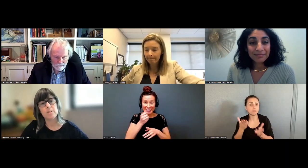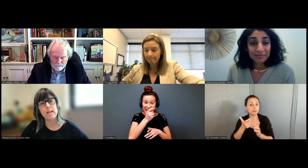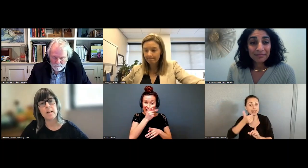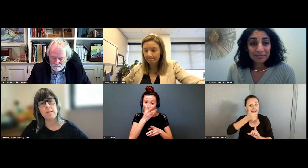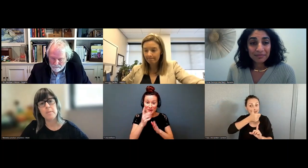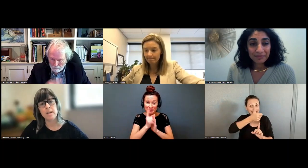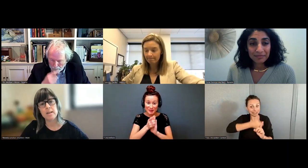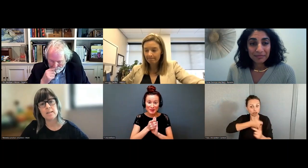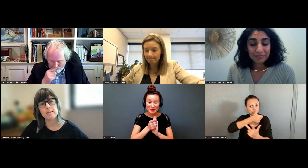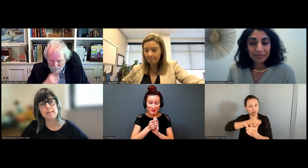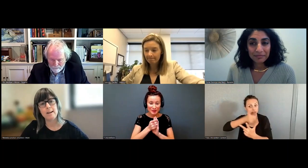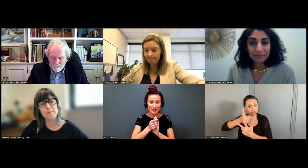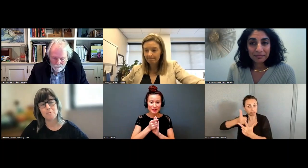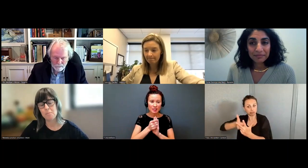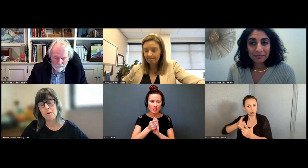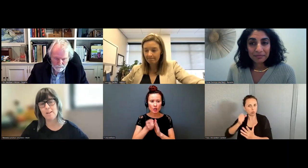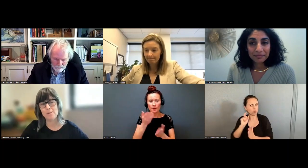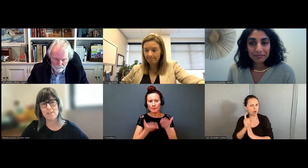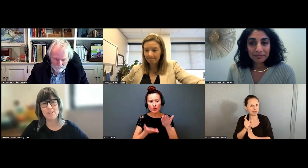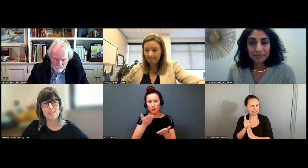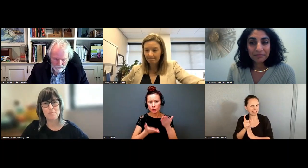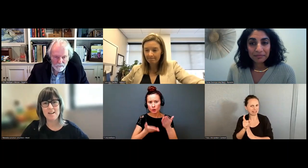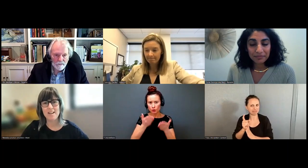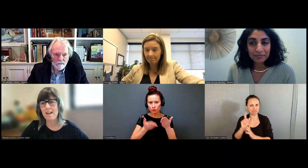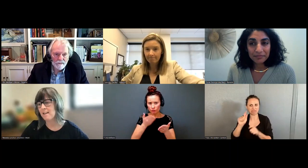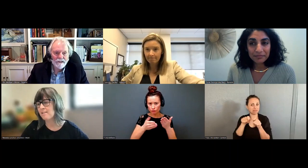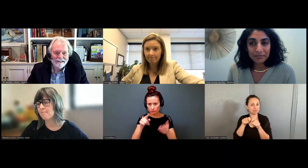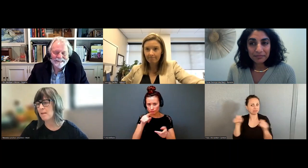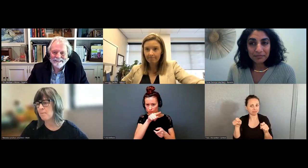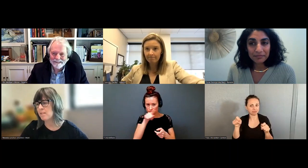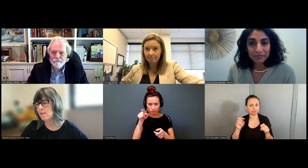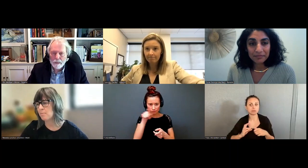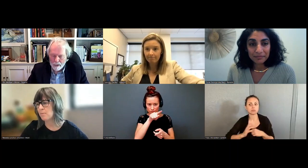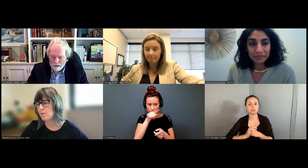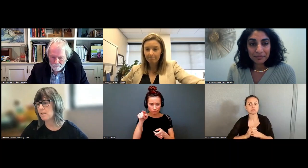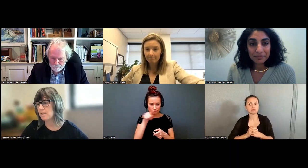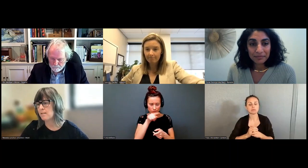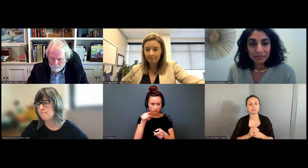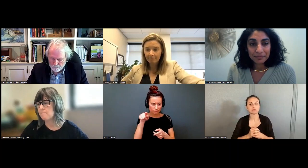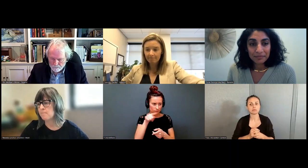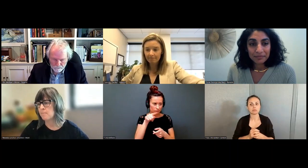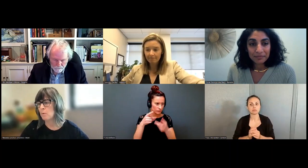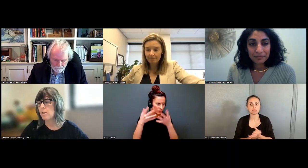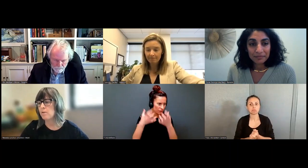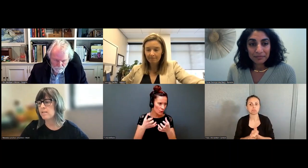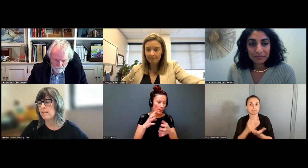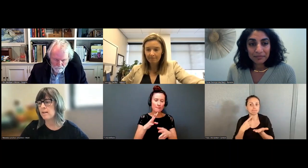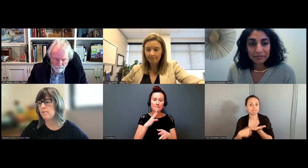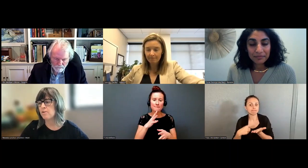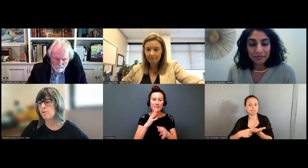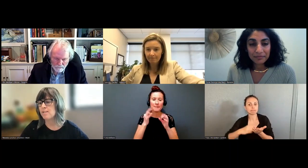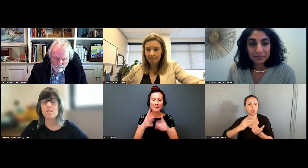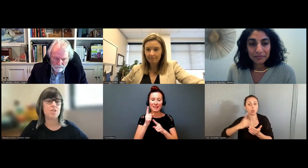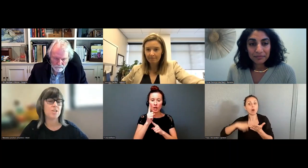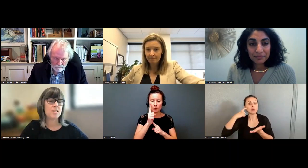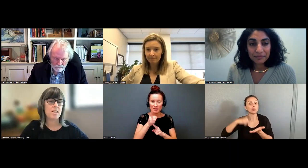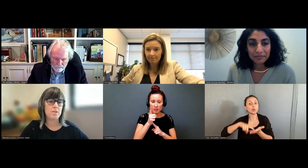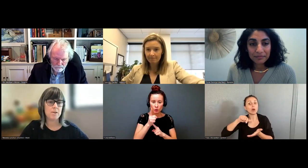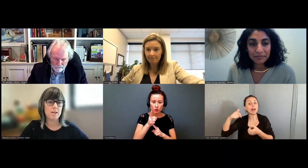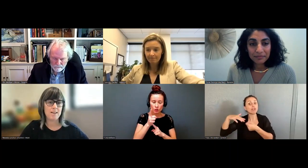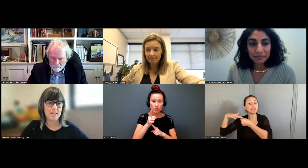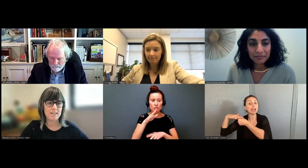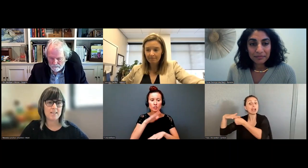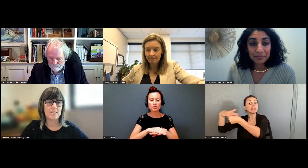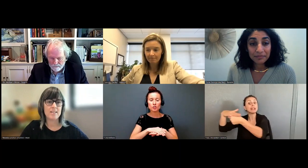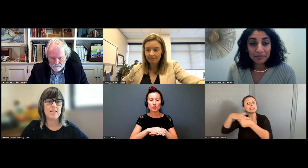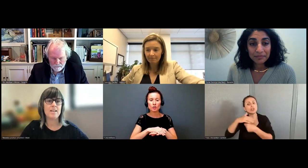of you could take a minute, pretty close to just a minute, and maybe talk about what you see in other jurisdictions that you